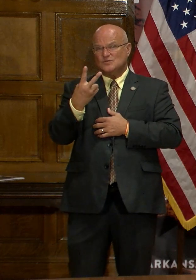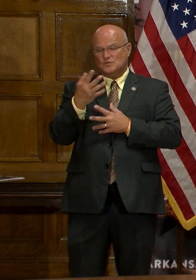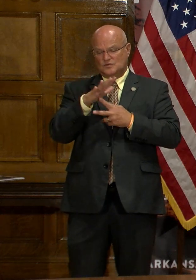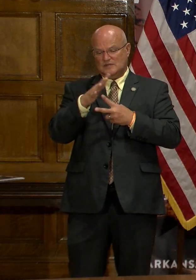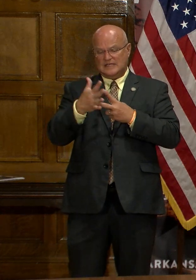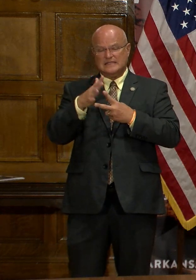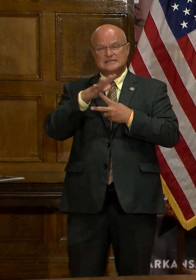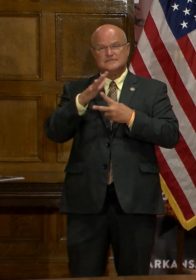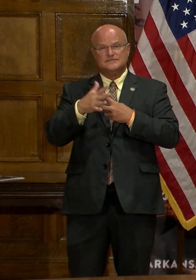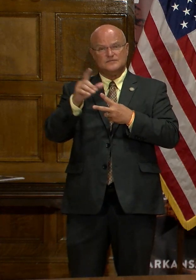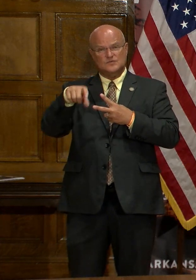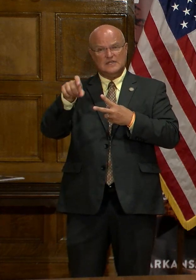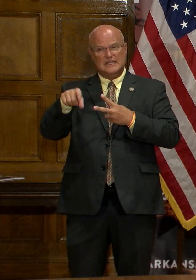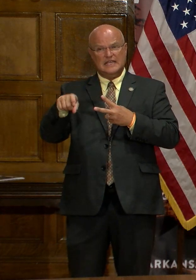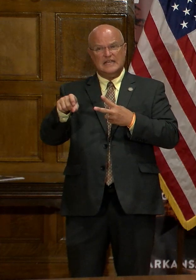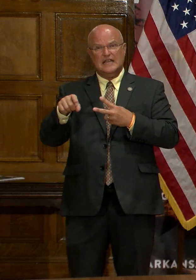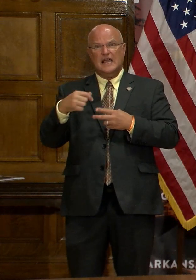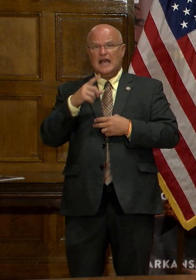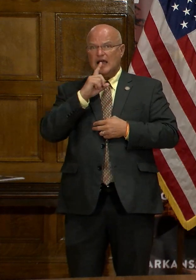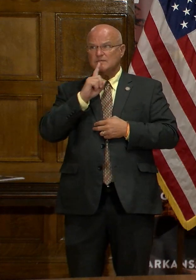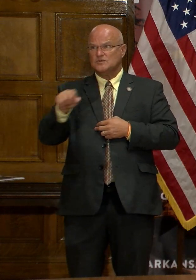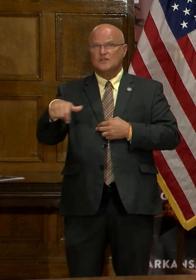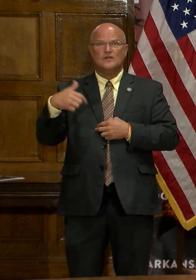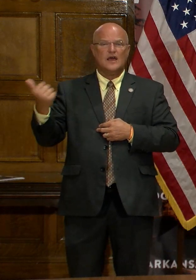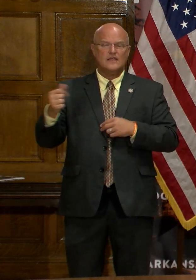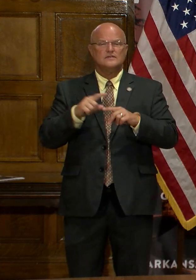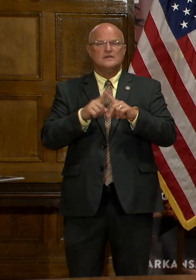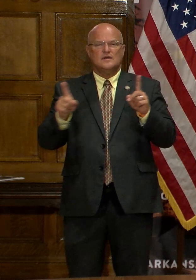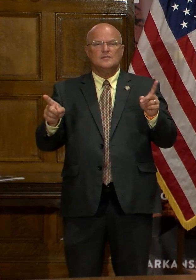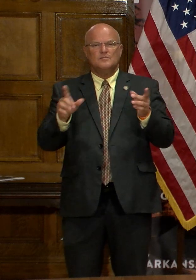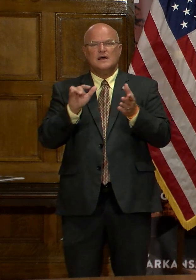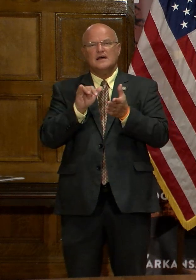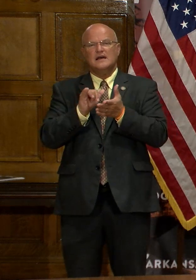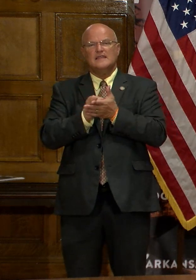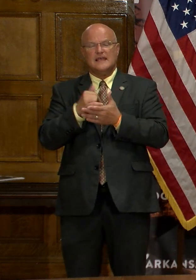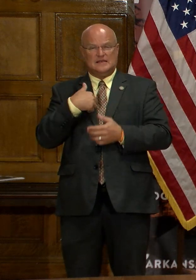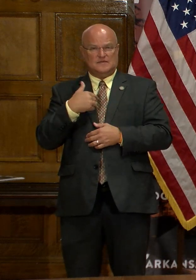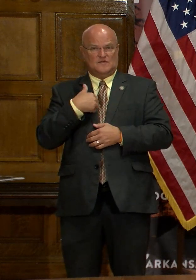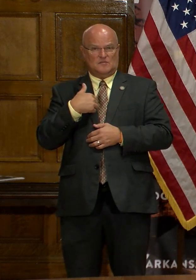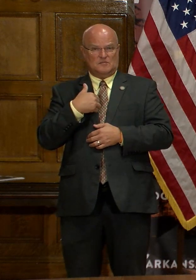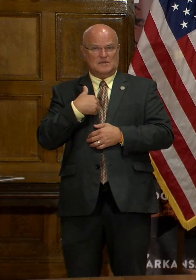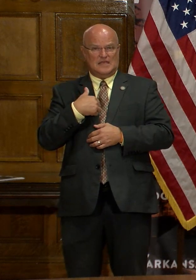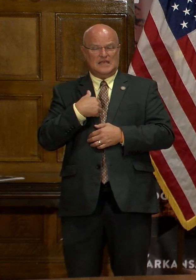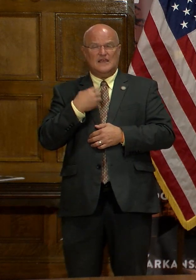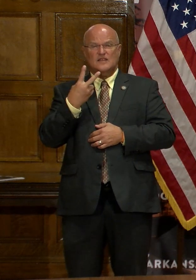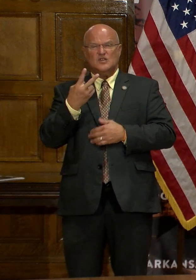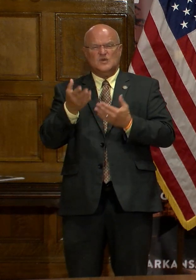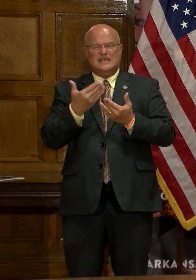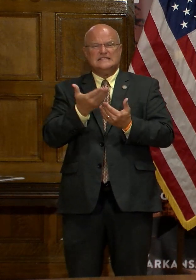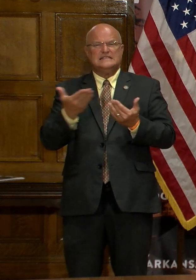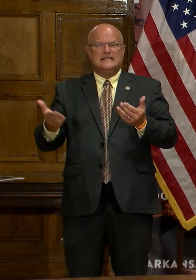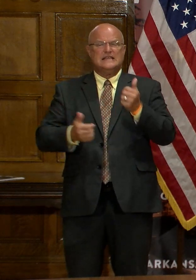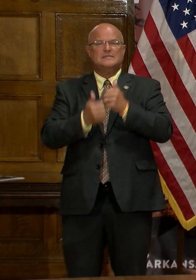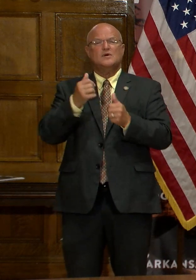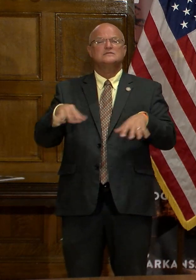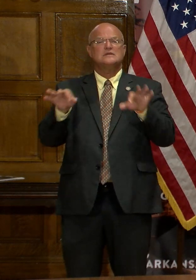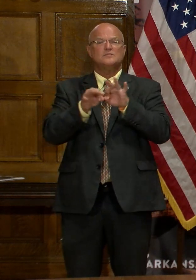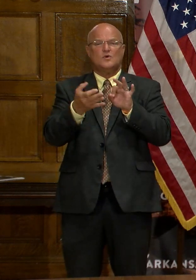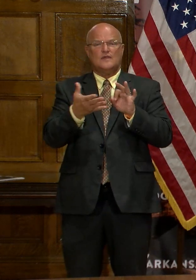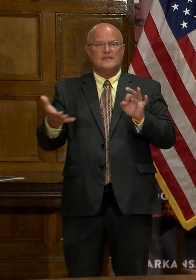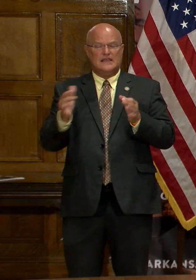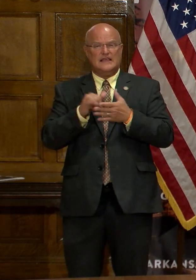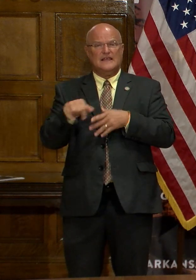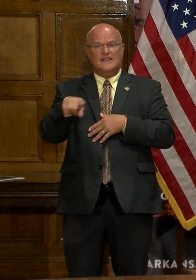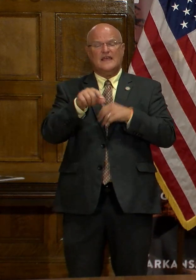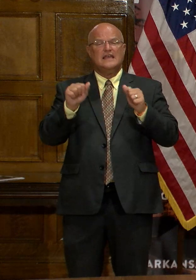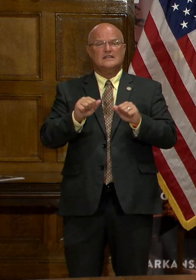priorities. I'm sure there's others, but that's, to me, the two easiest things and most important things that they